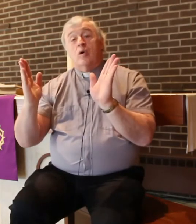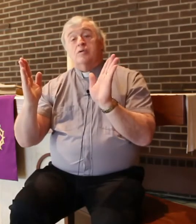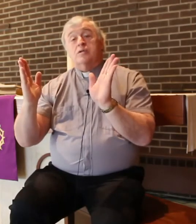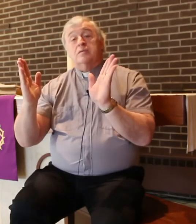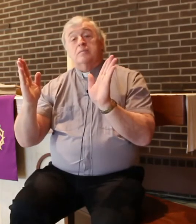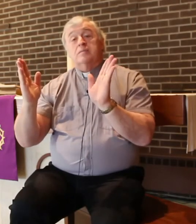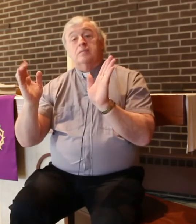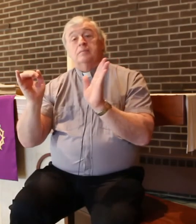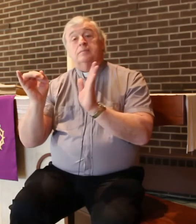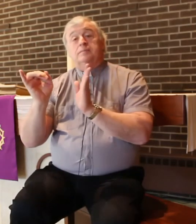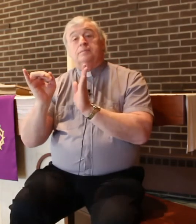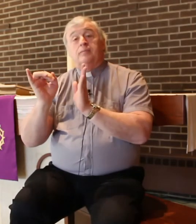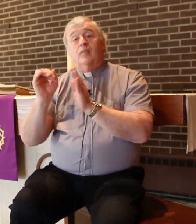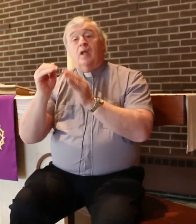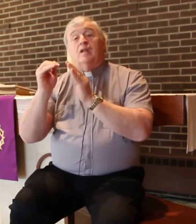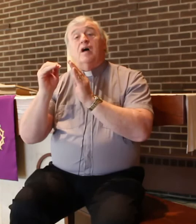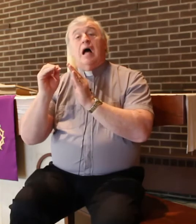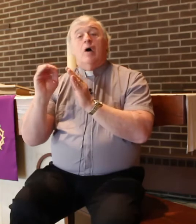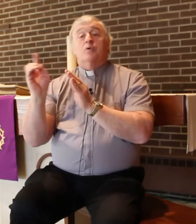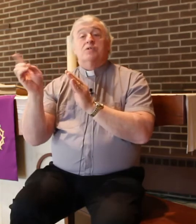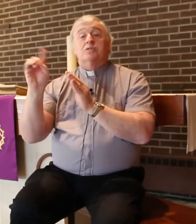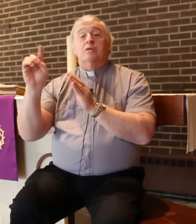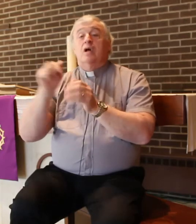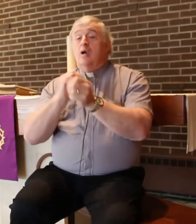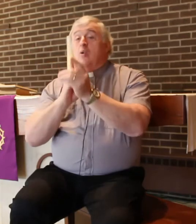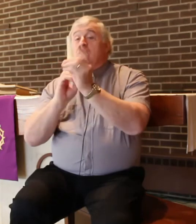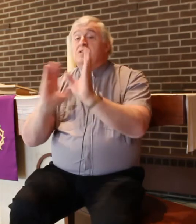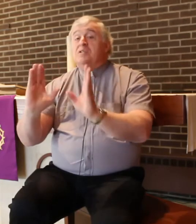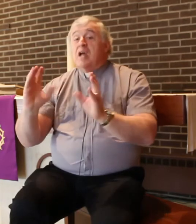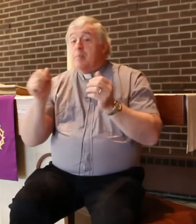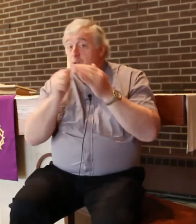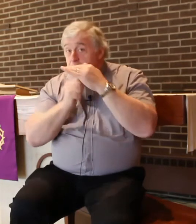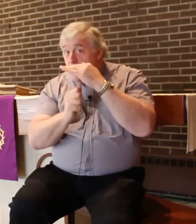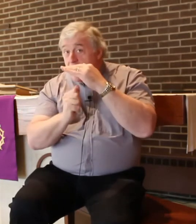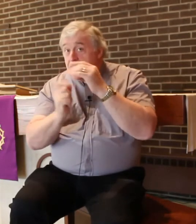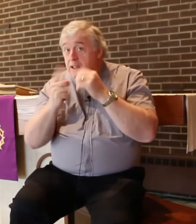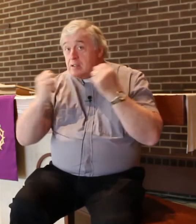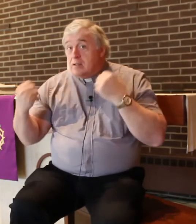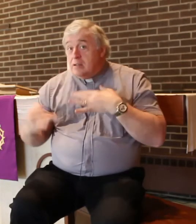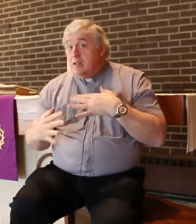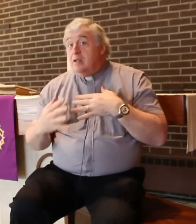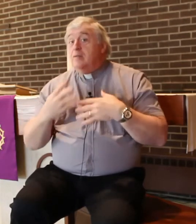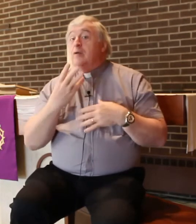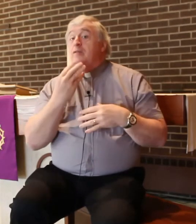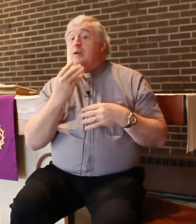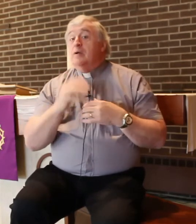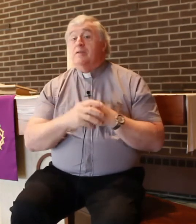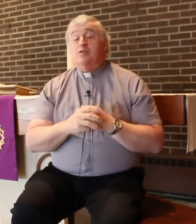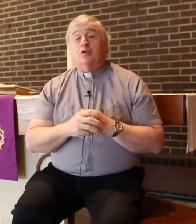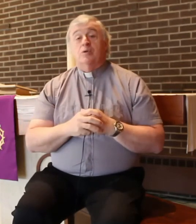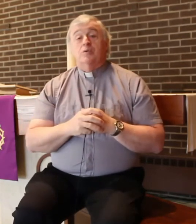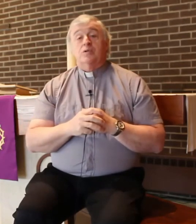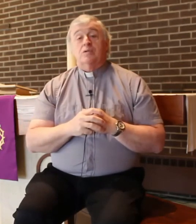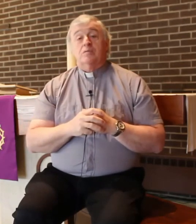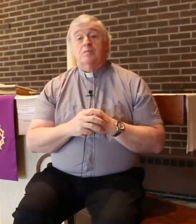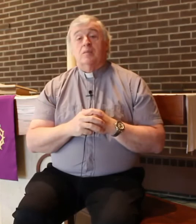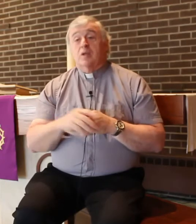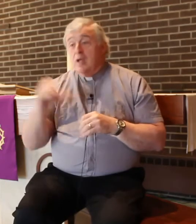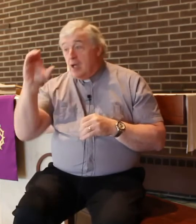doors in the house where his disciples were hiding for fear of the Jews and